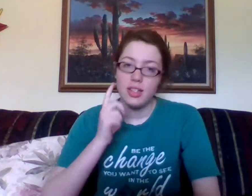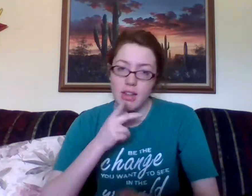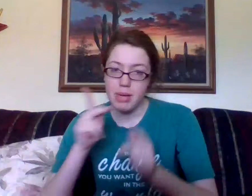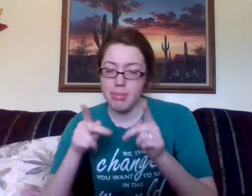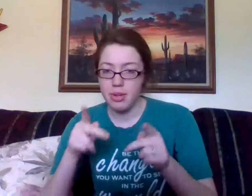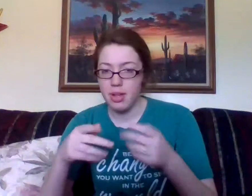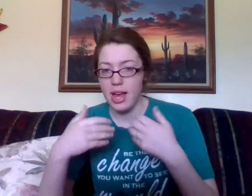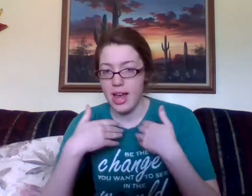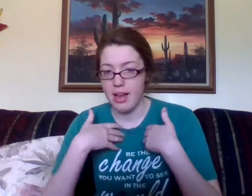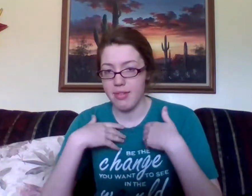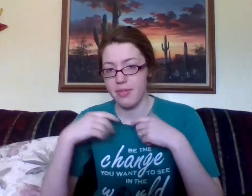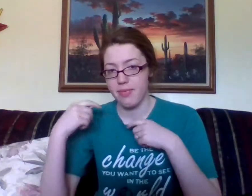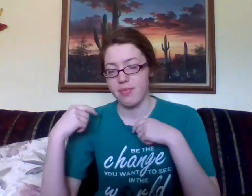Deaf people have